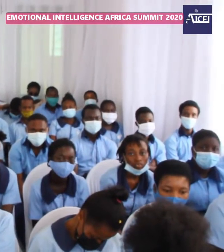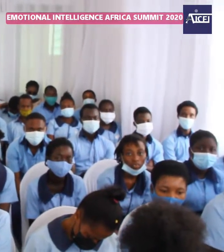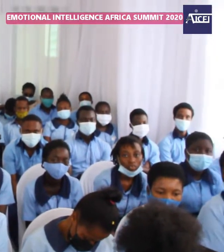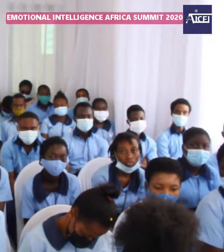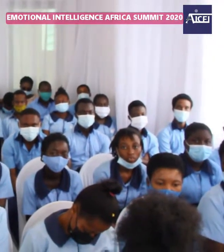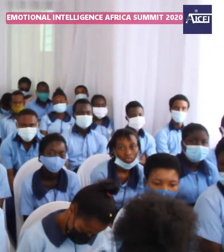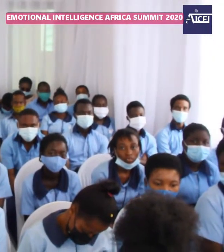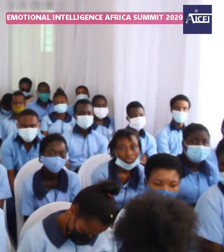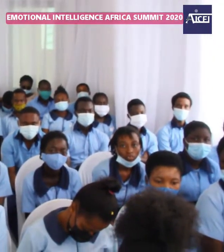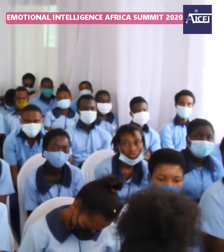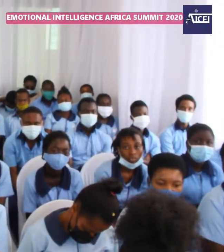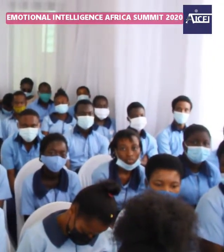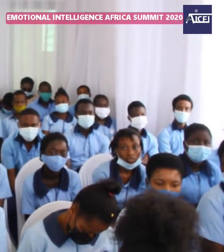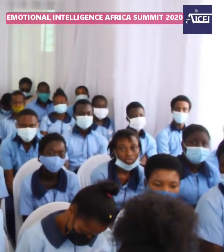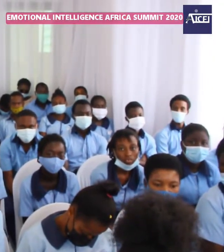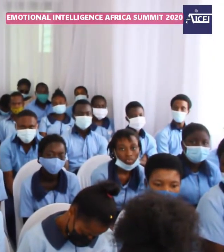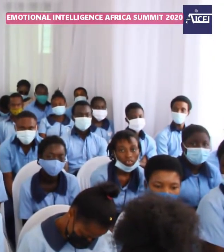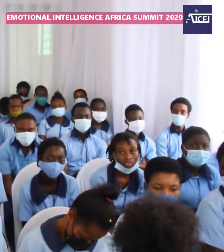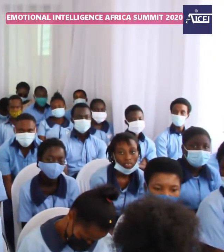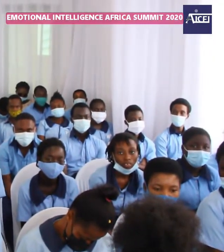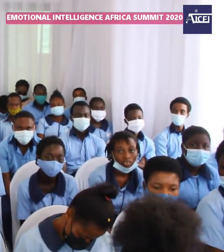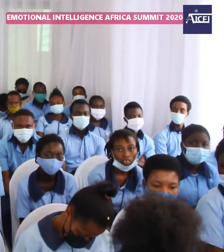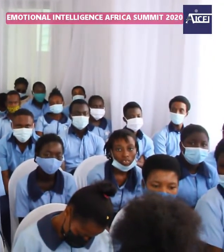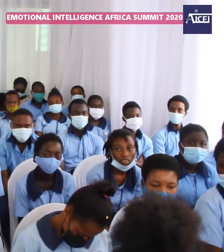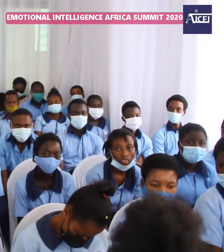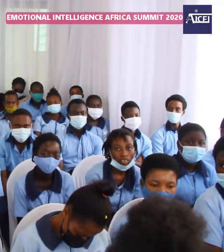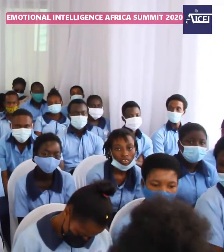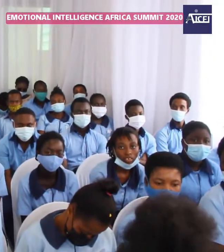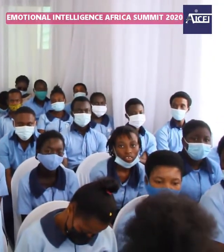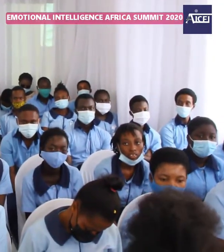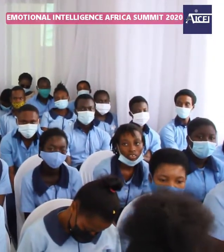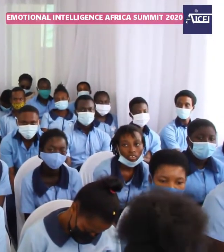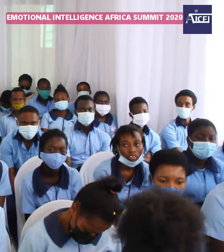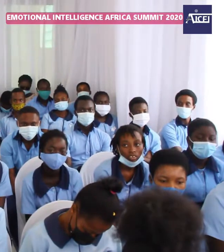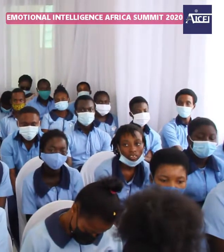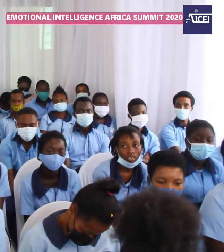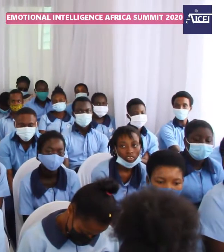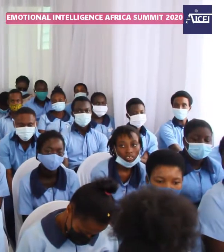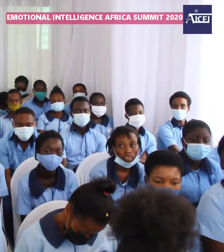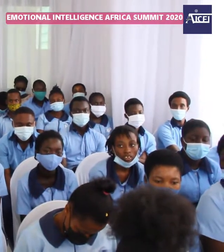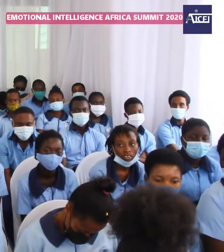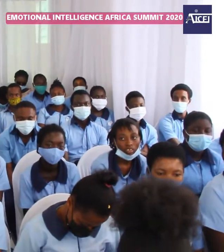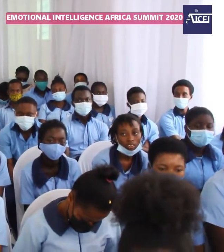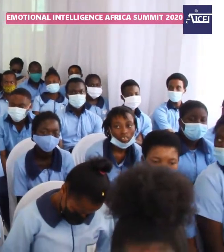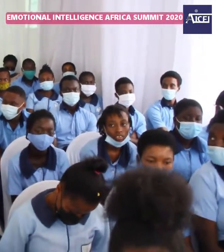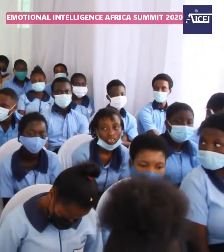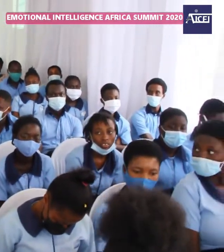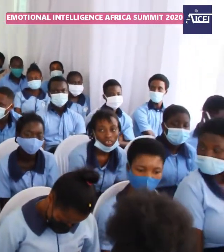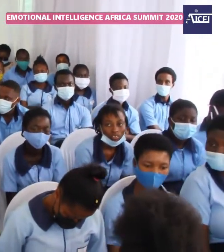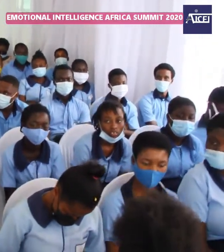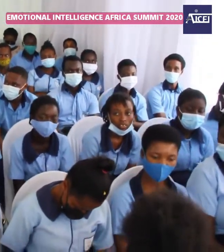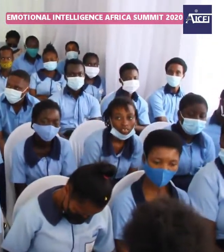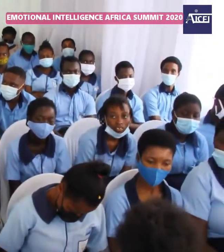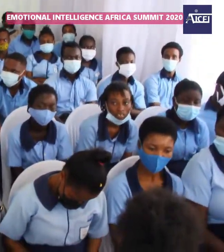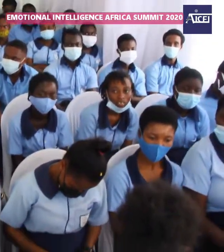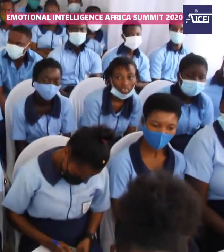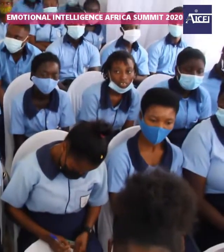post-democratic nation or society becomes real.